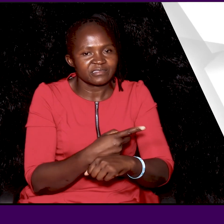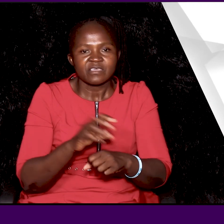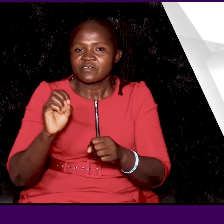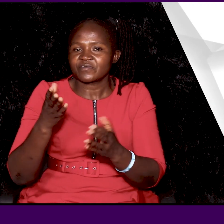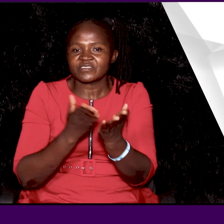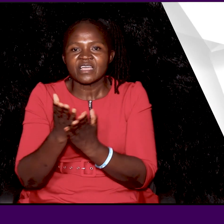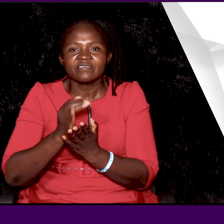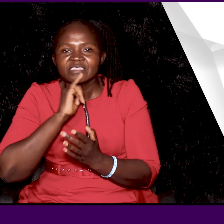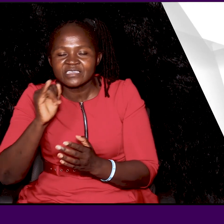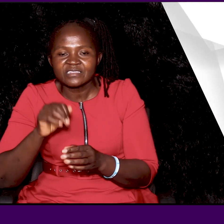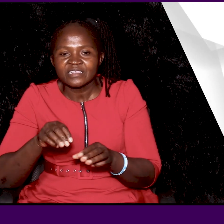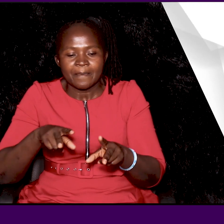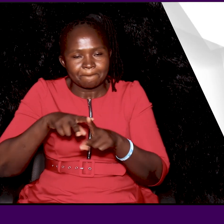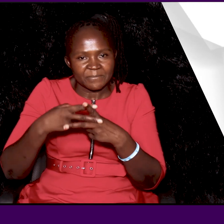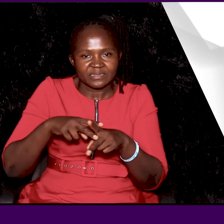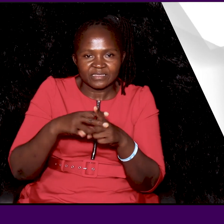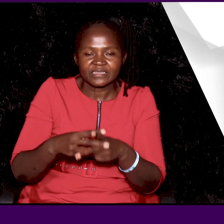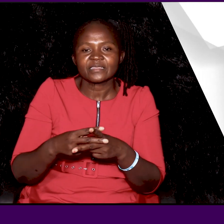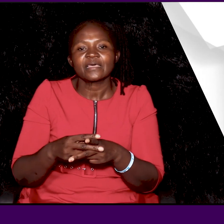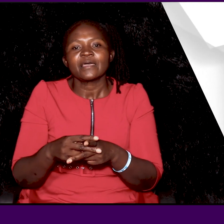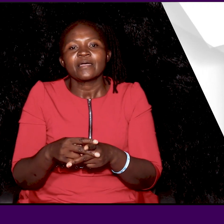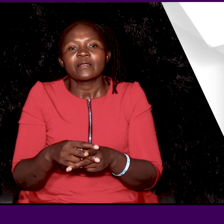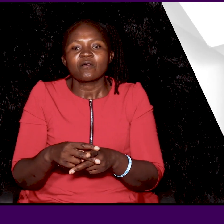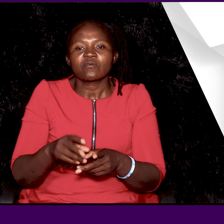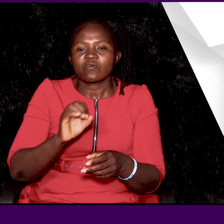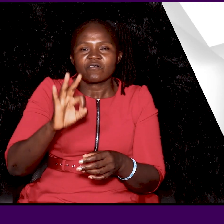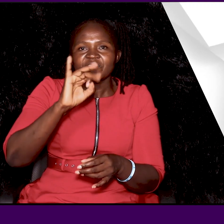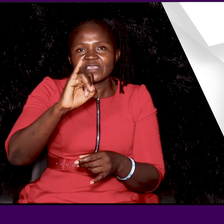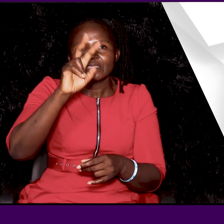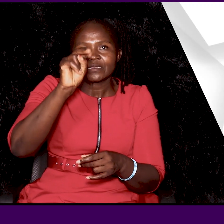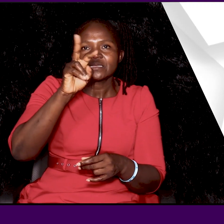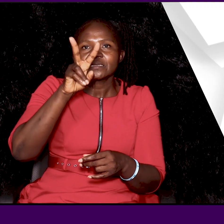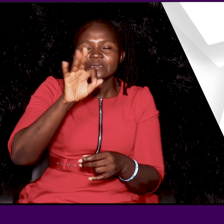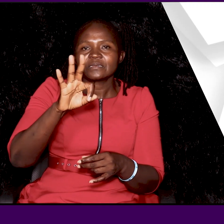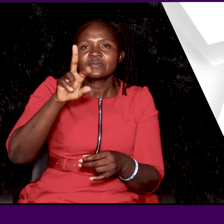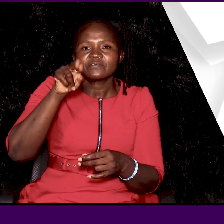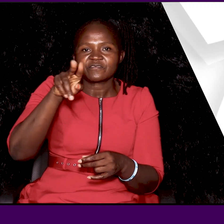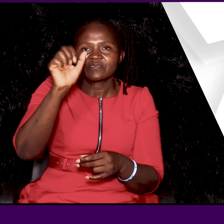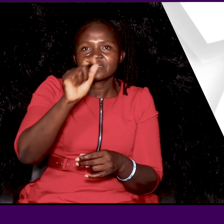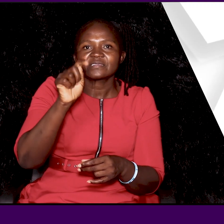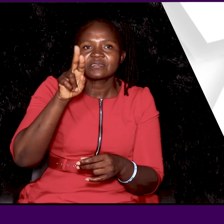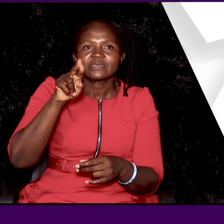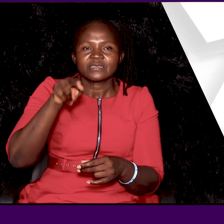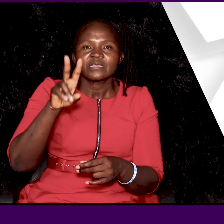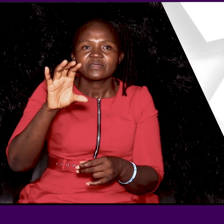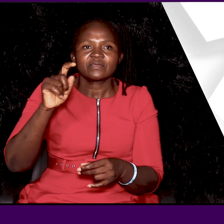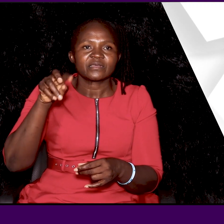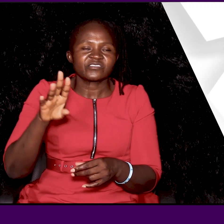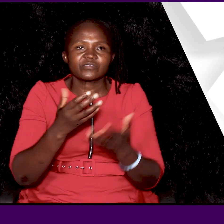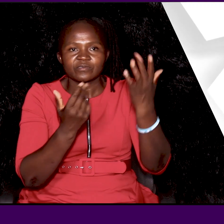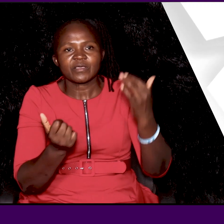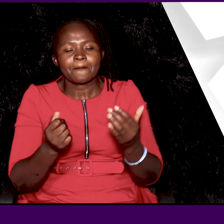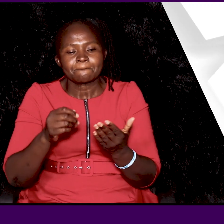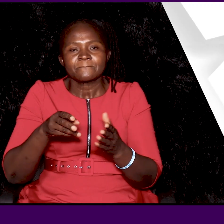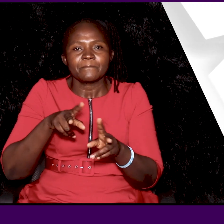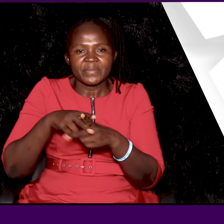fifth service is maintenance and repair of infrastructure. The requirement is maintenance schedule and maintenance